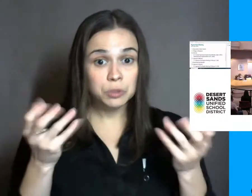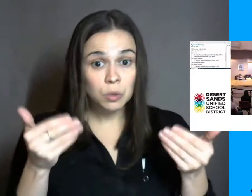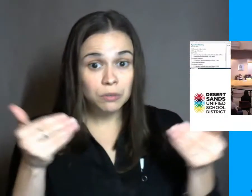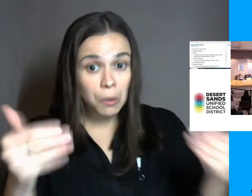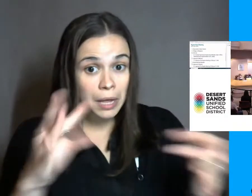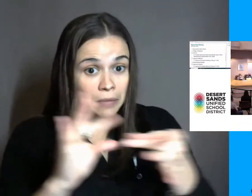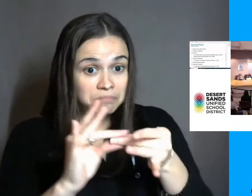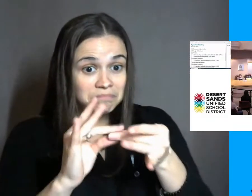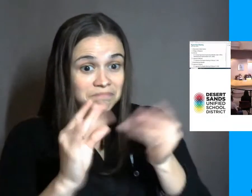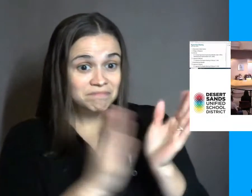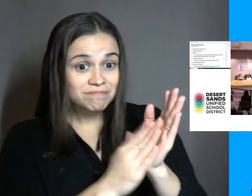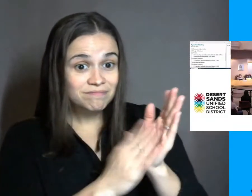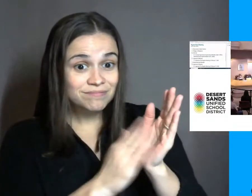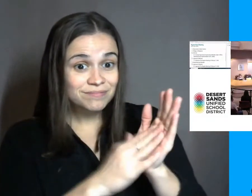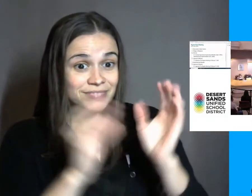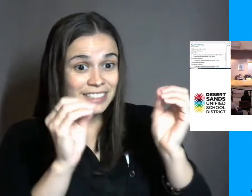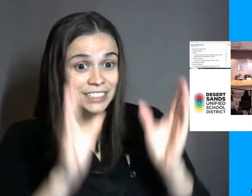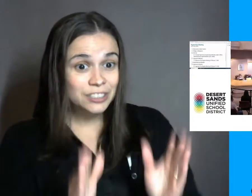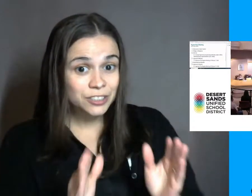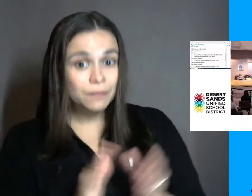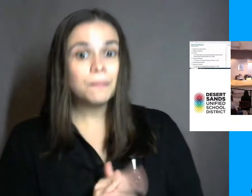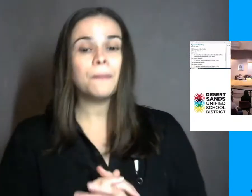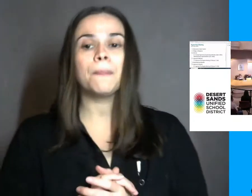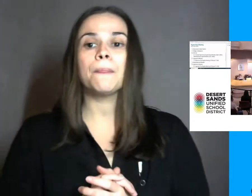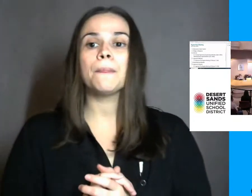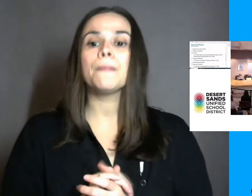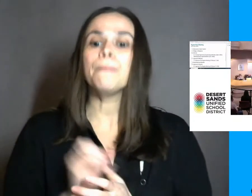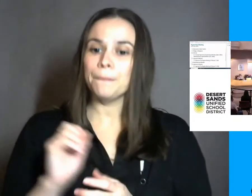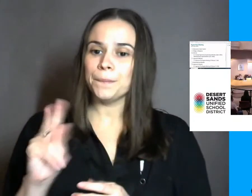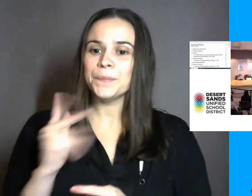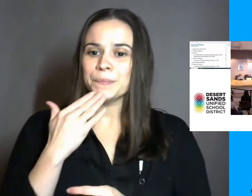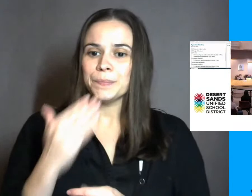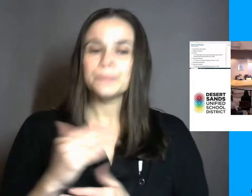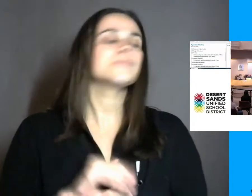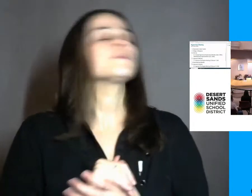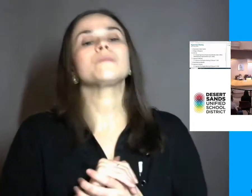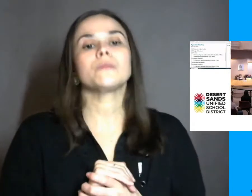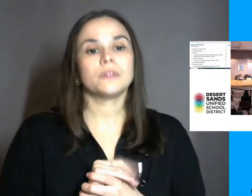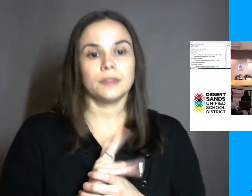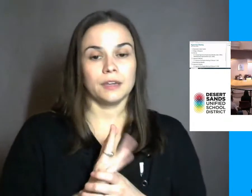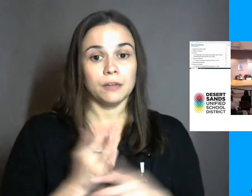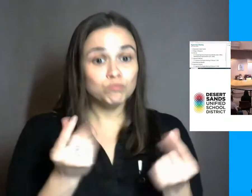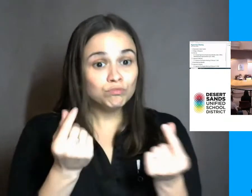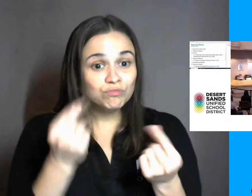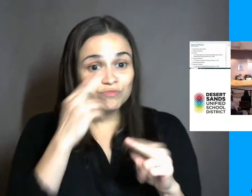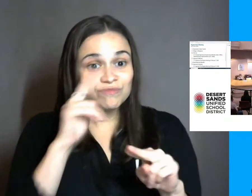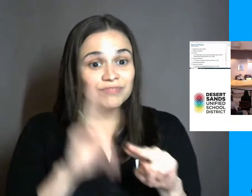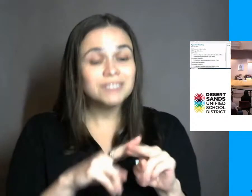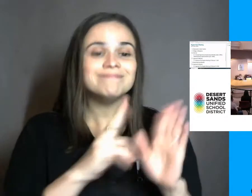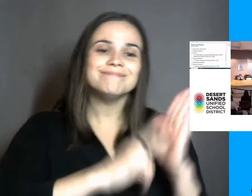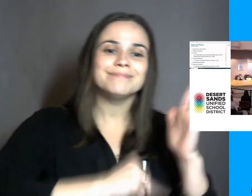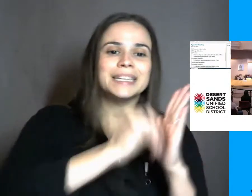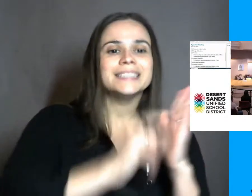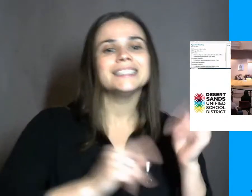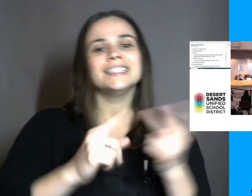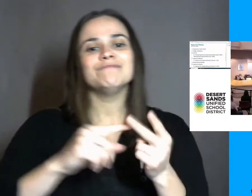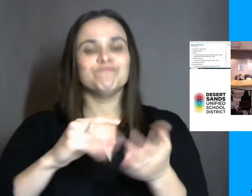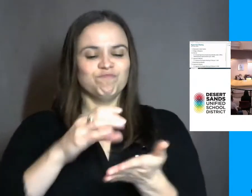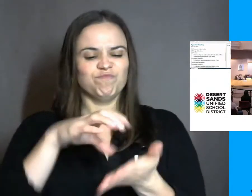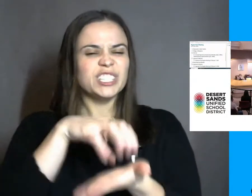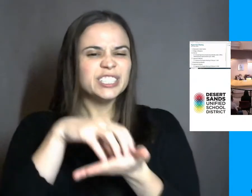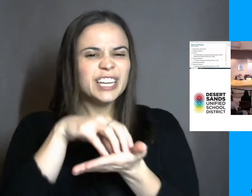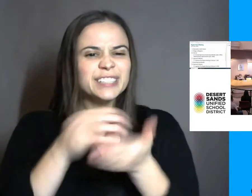Okay, thank you. Her hobbies include painting, baking cakes, and cooking